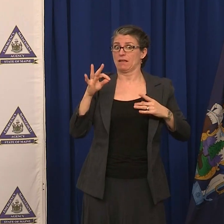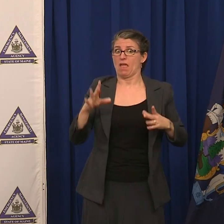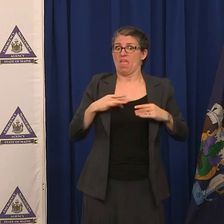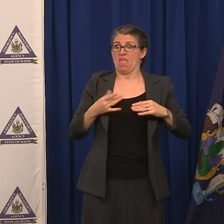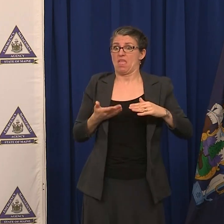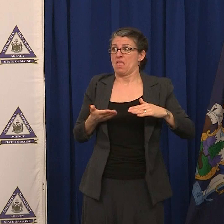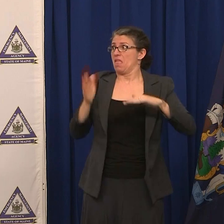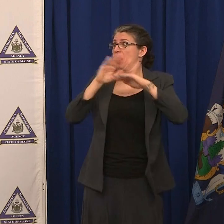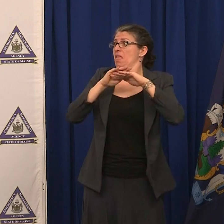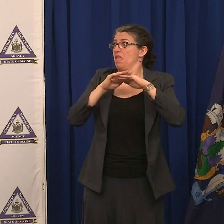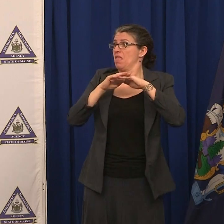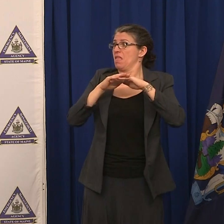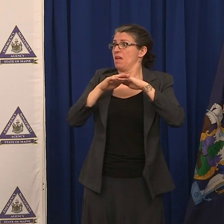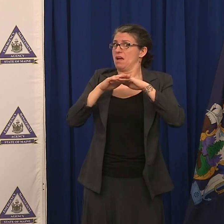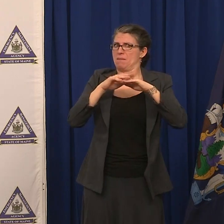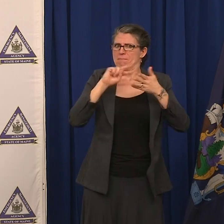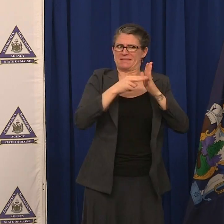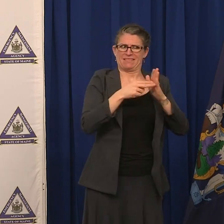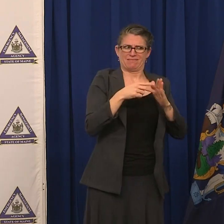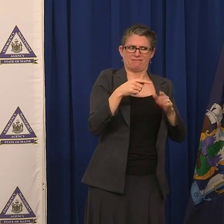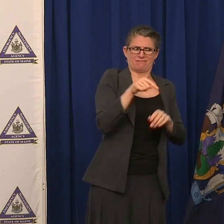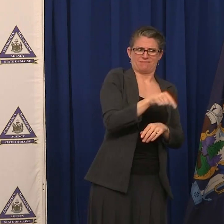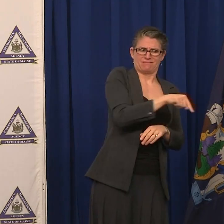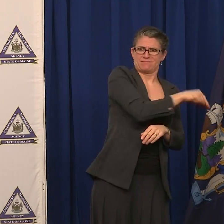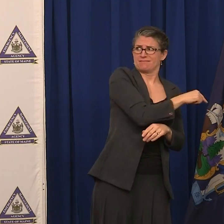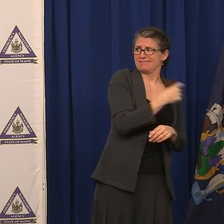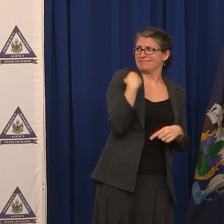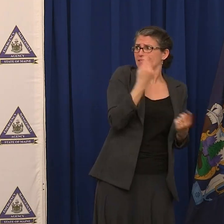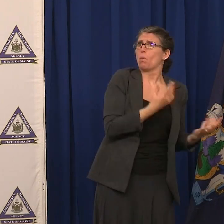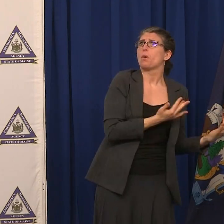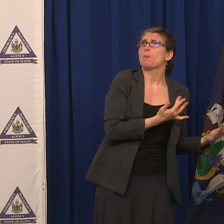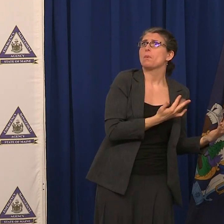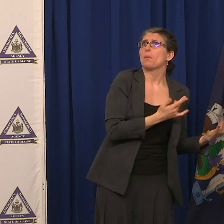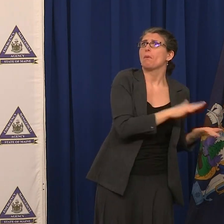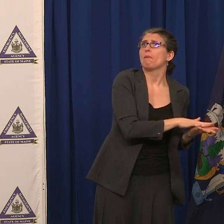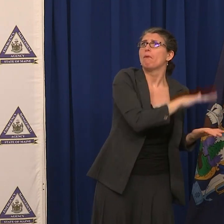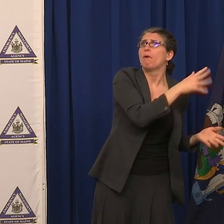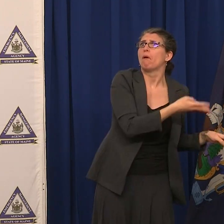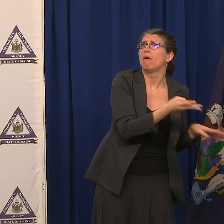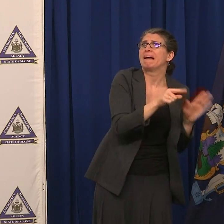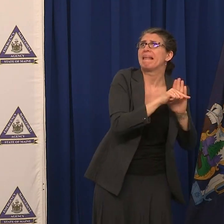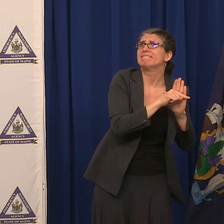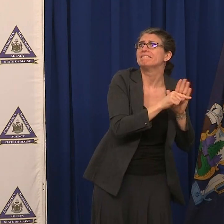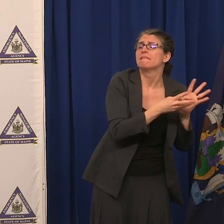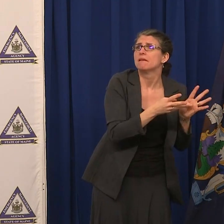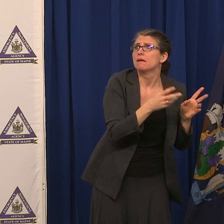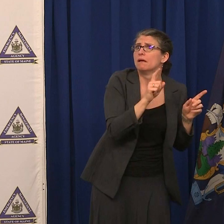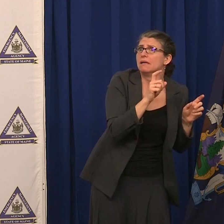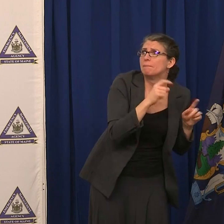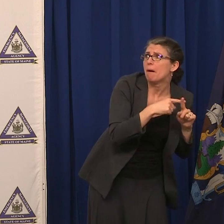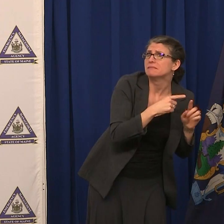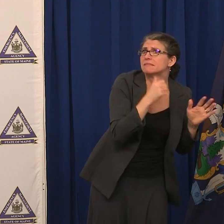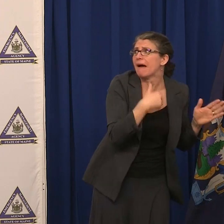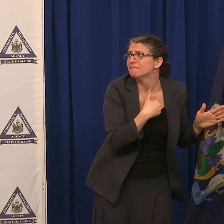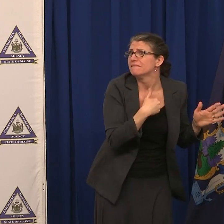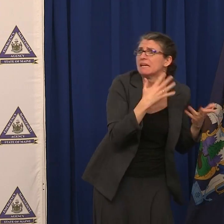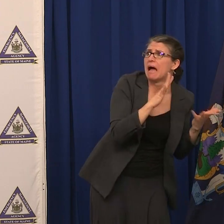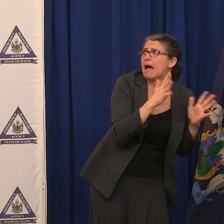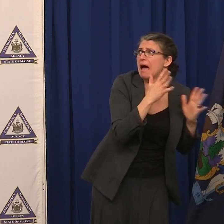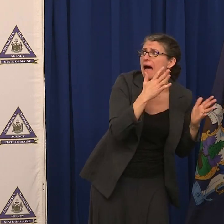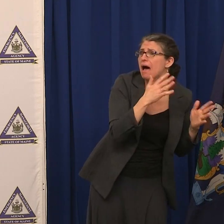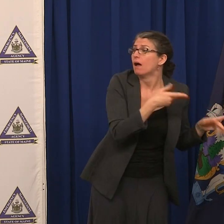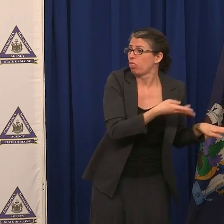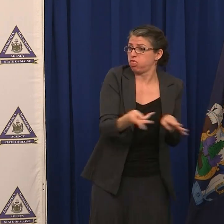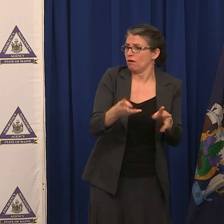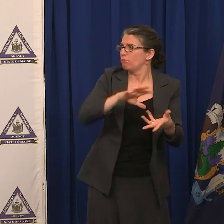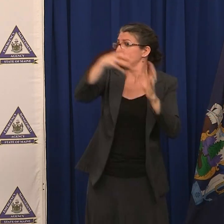So Don's first question is about the manufacturing capacity within the state. And in this respect, we have